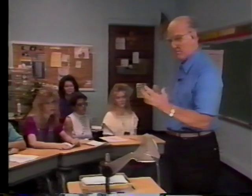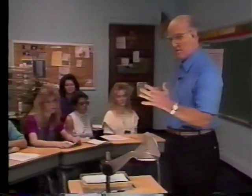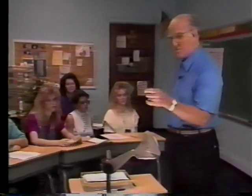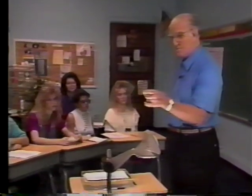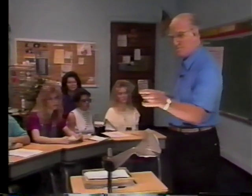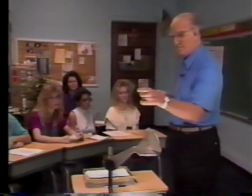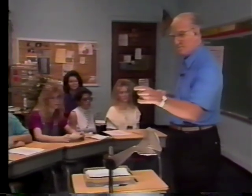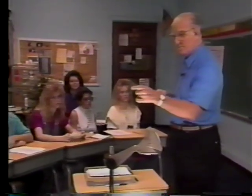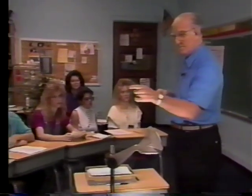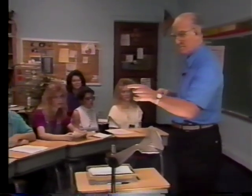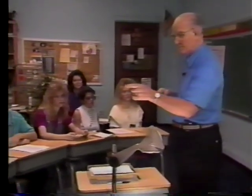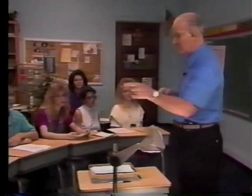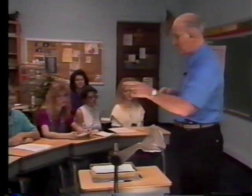But